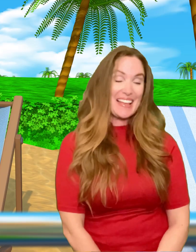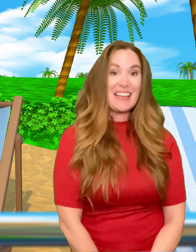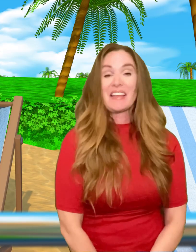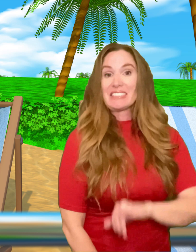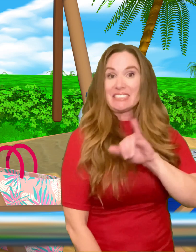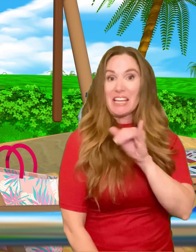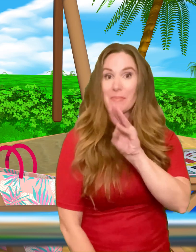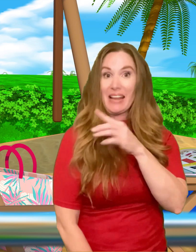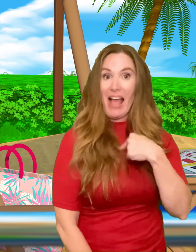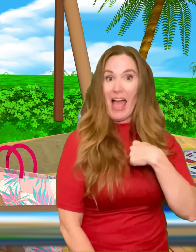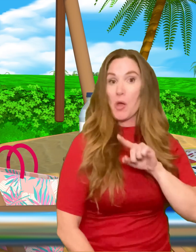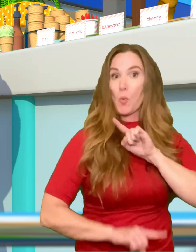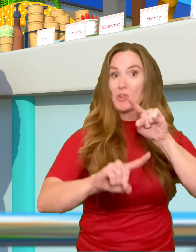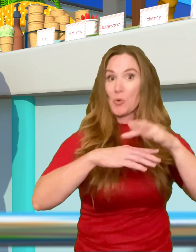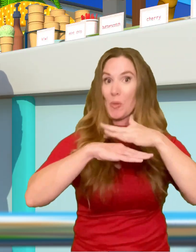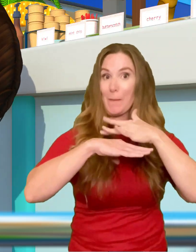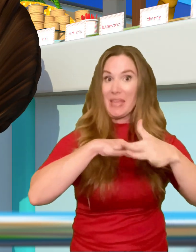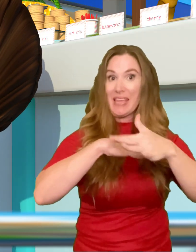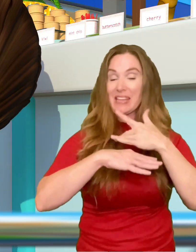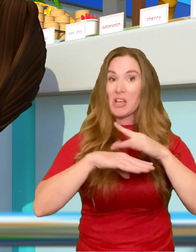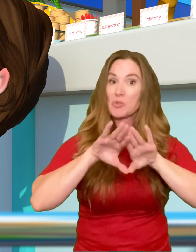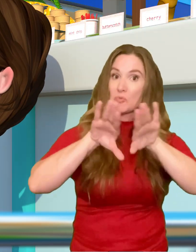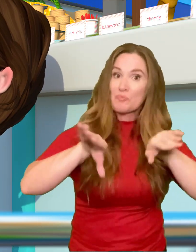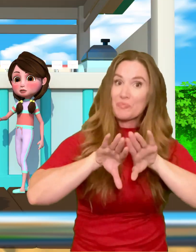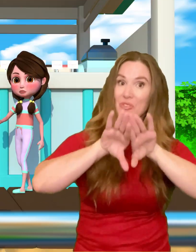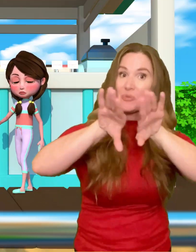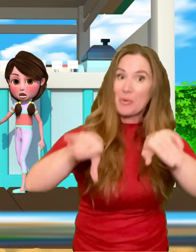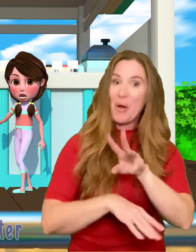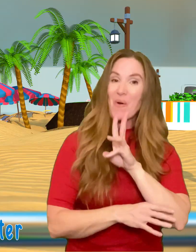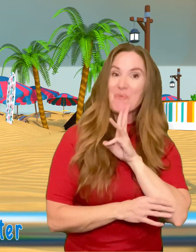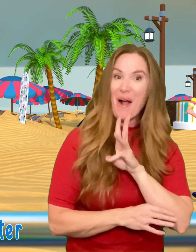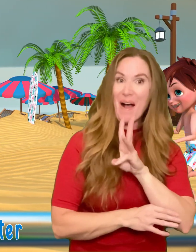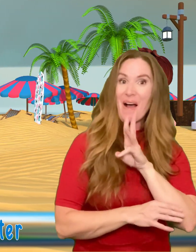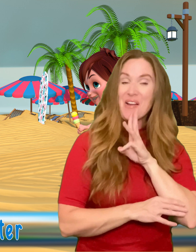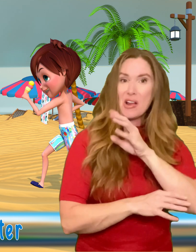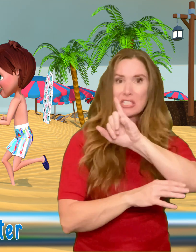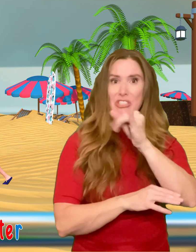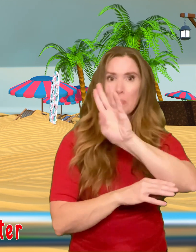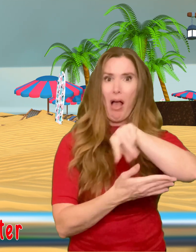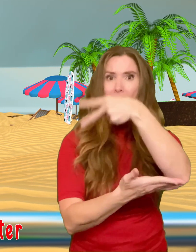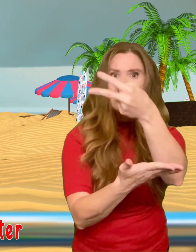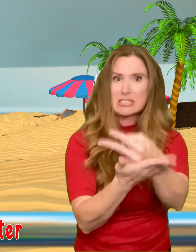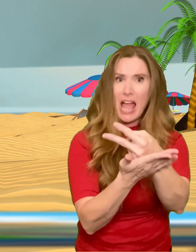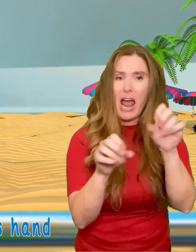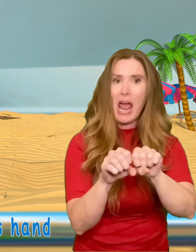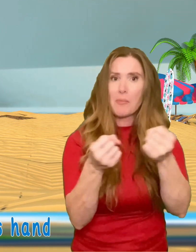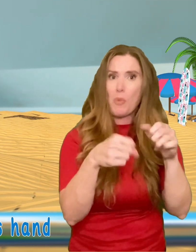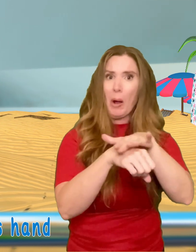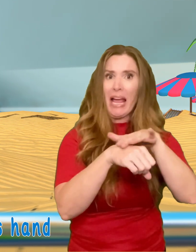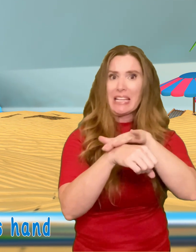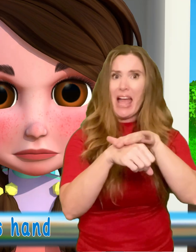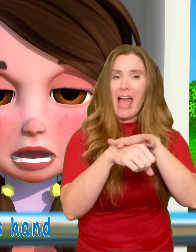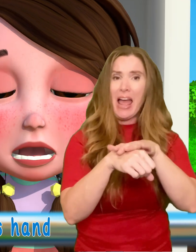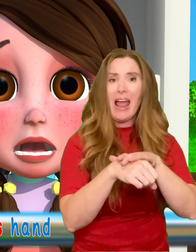worry Jim and I went to the beach to take a swim in the water Jim fell in sand he